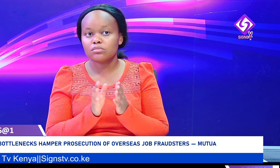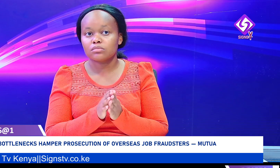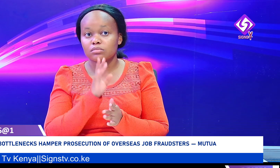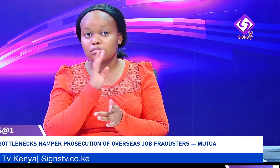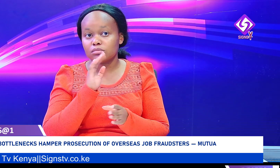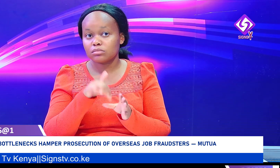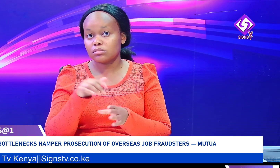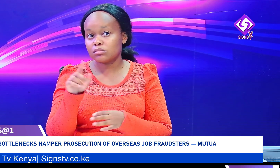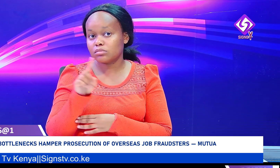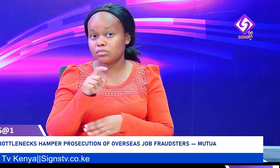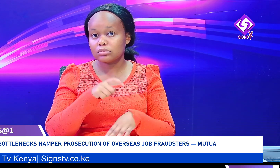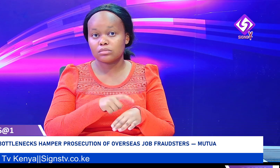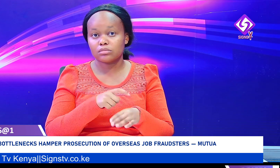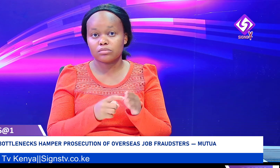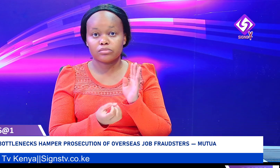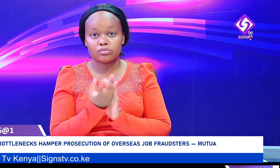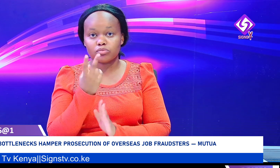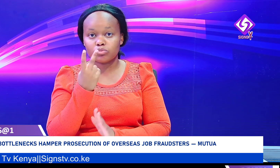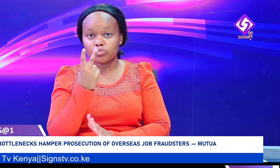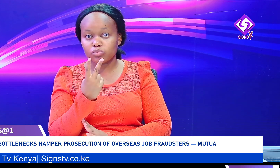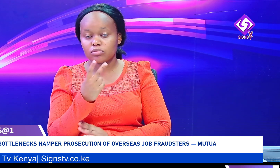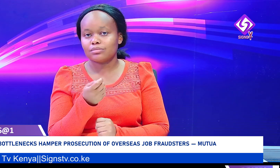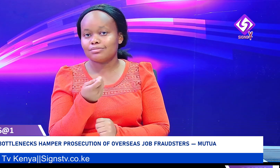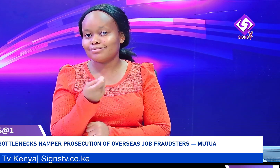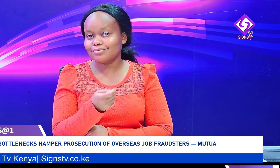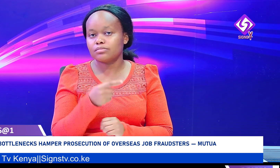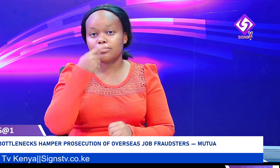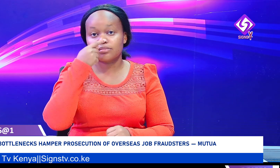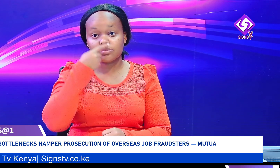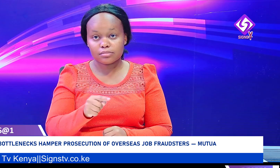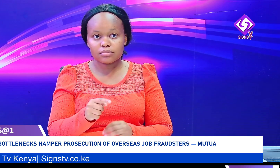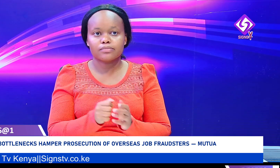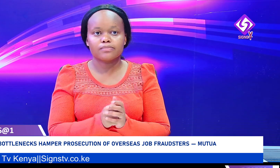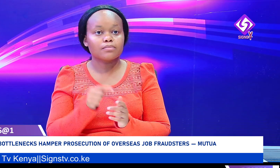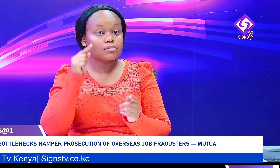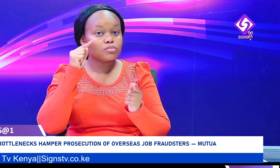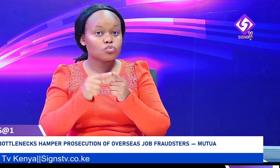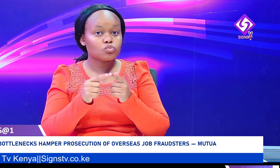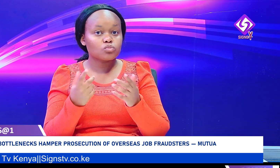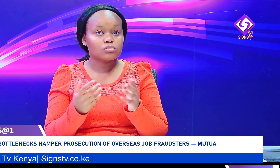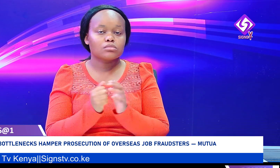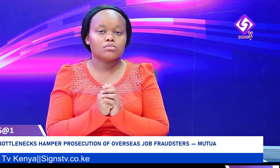warning that inflammatory rhetoric poses a serious threat to national unity and